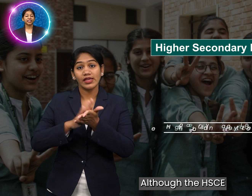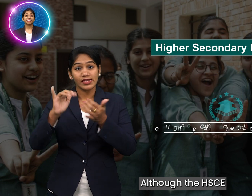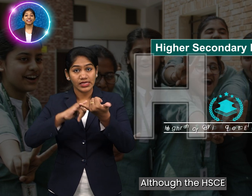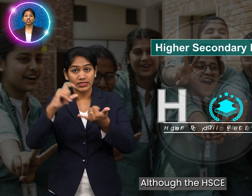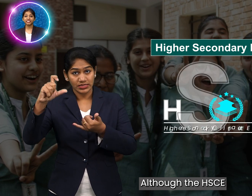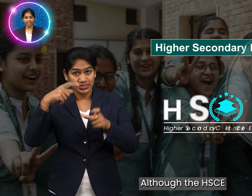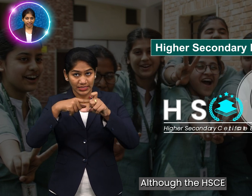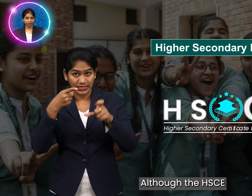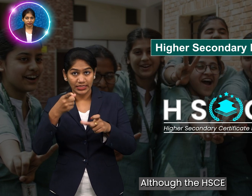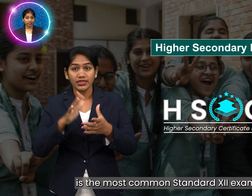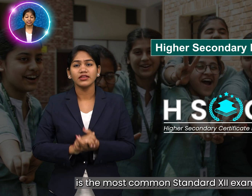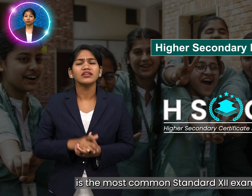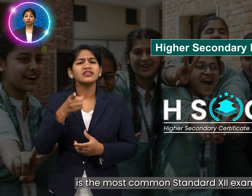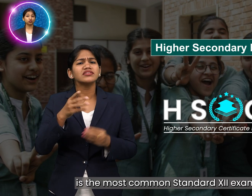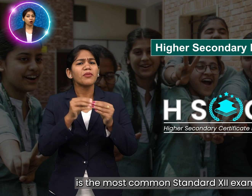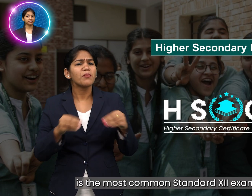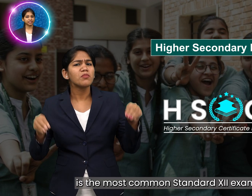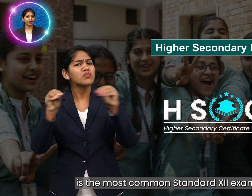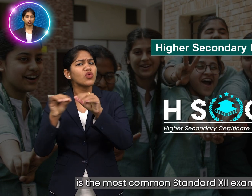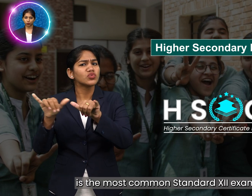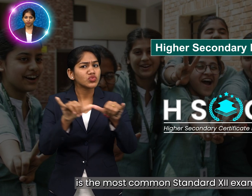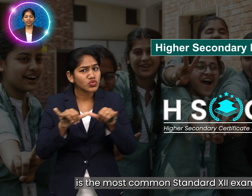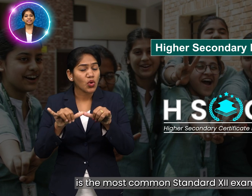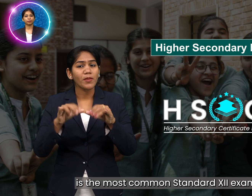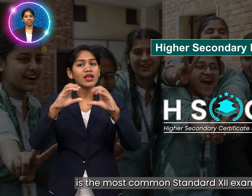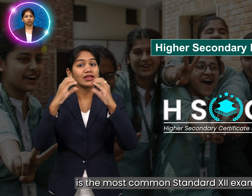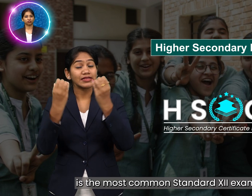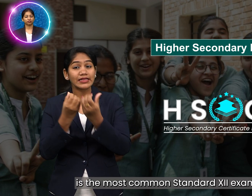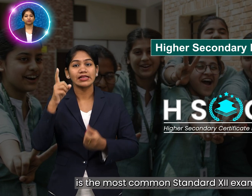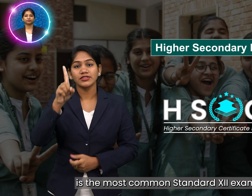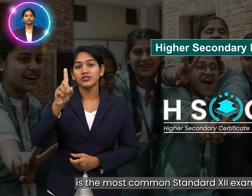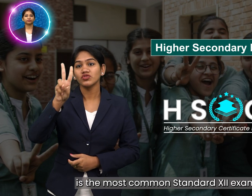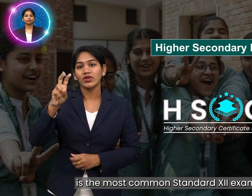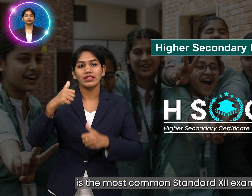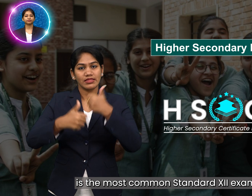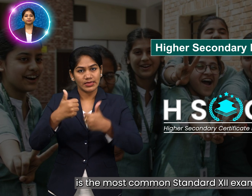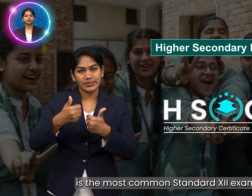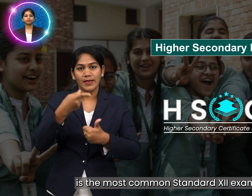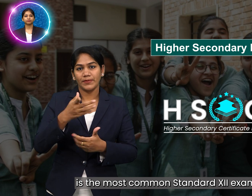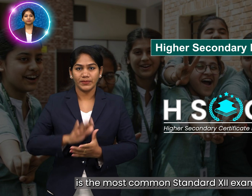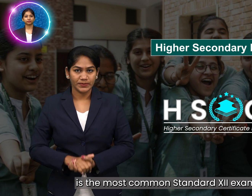Although the HSCE is the most common standard 12 examination,